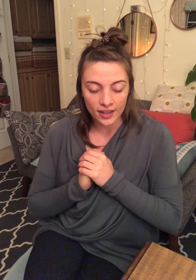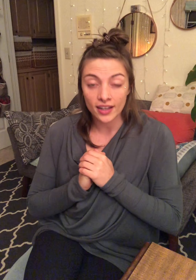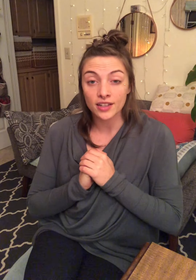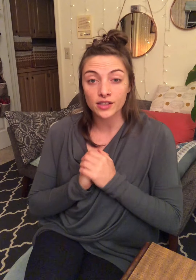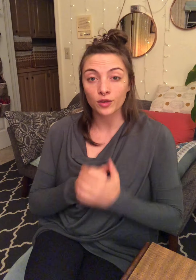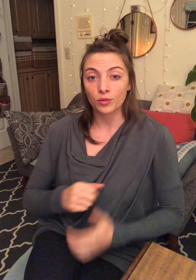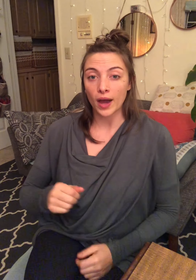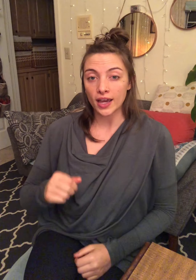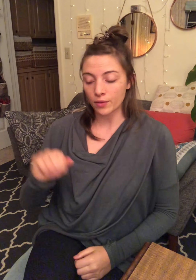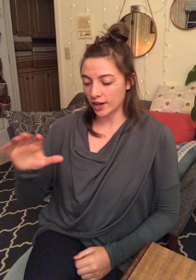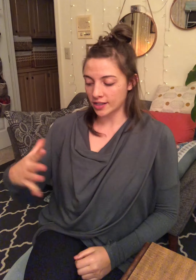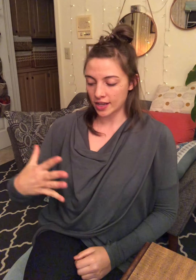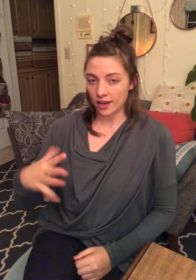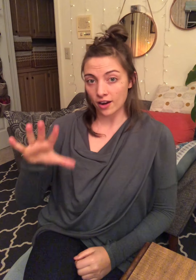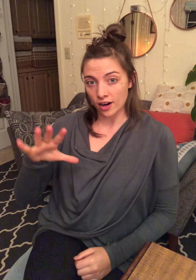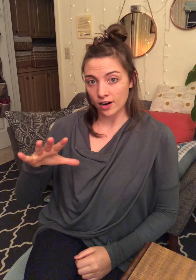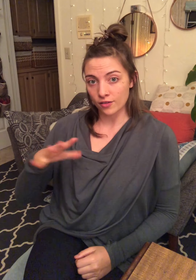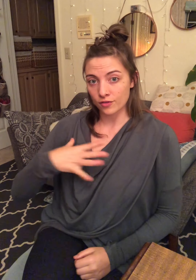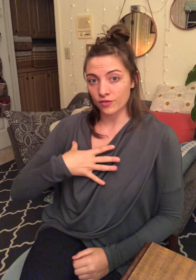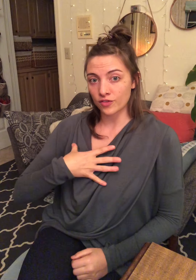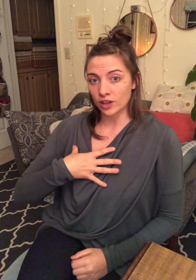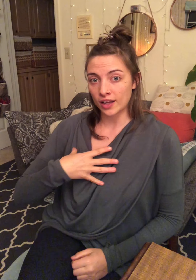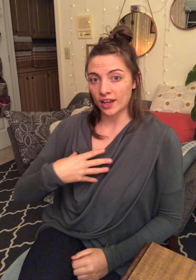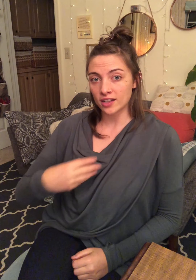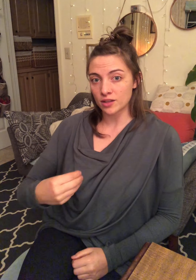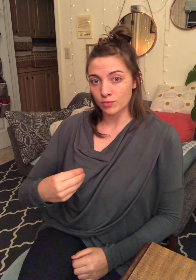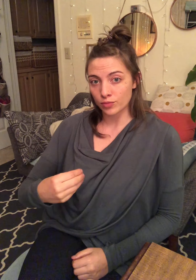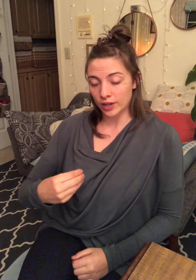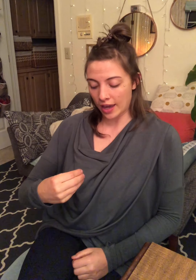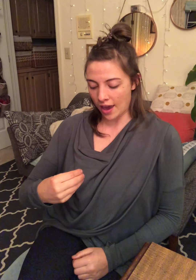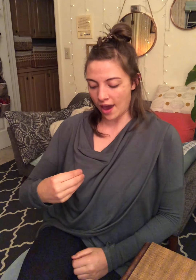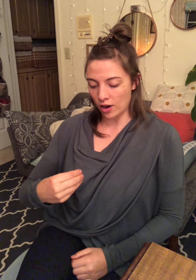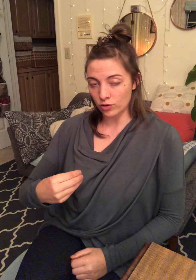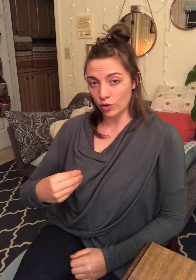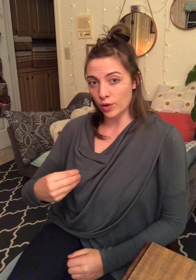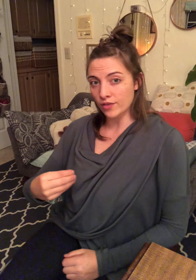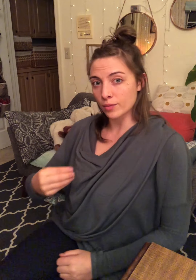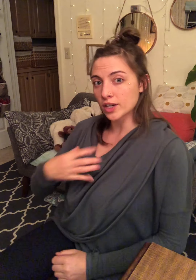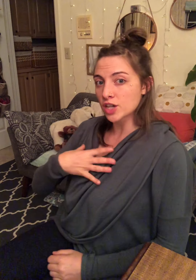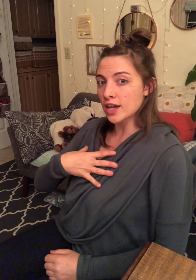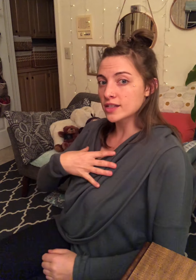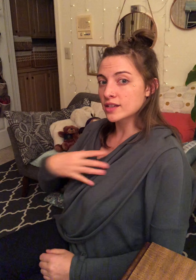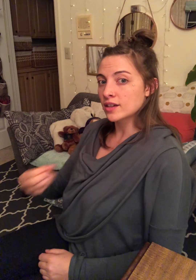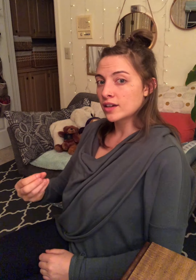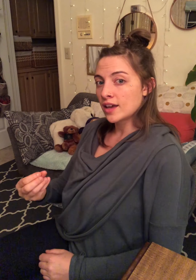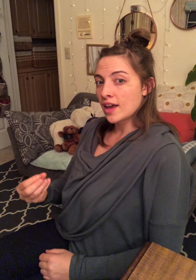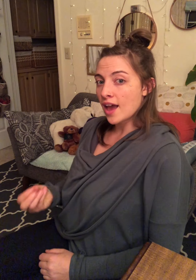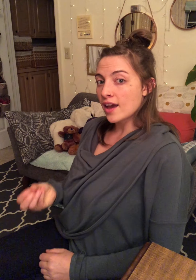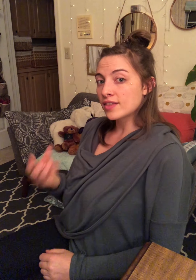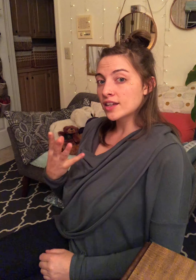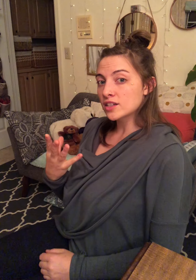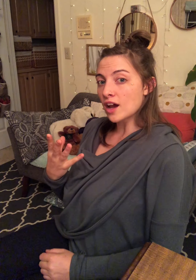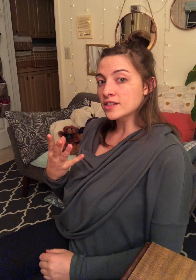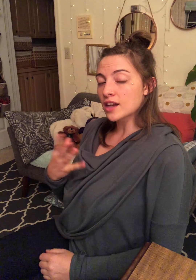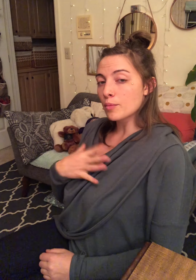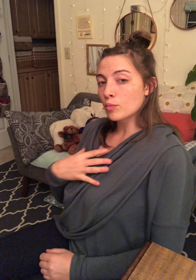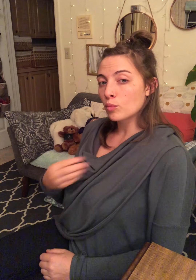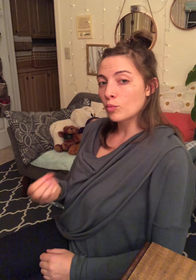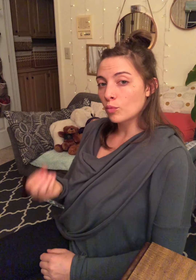And so white, we're going to take our full hand and bring it out away from our chest and then toss it up.